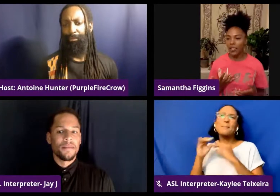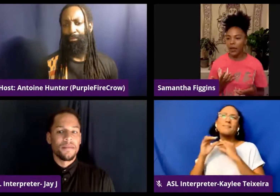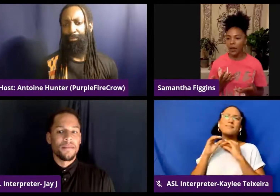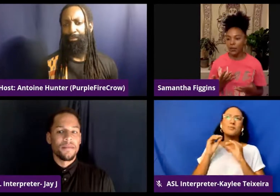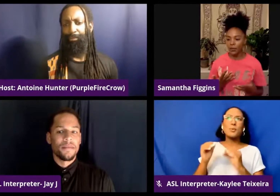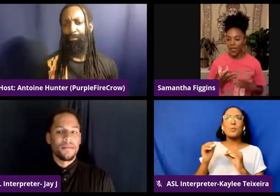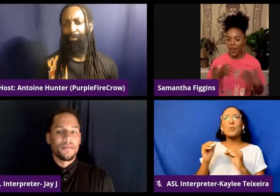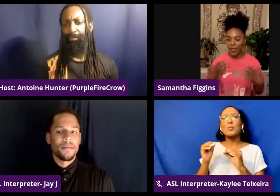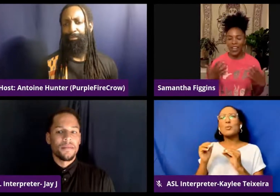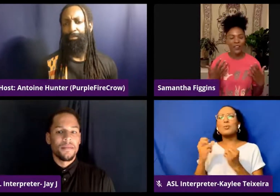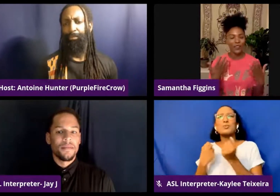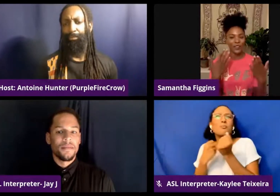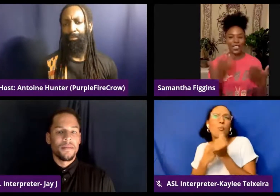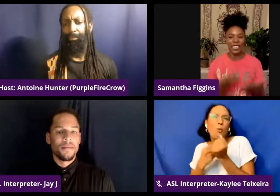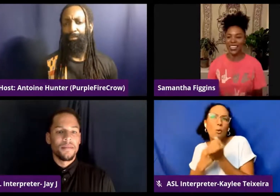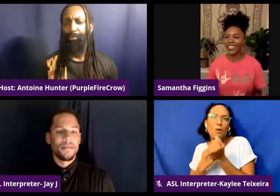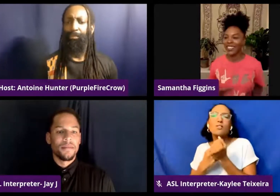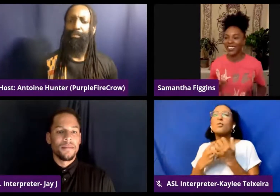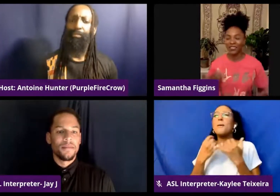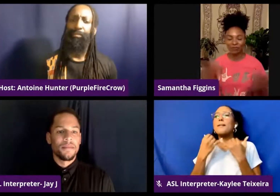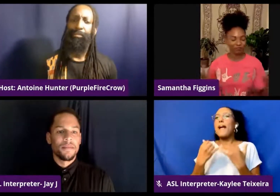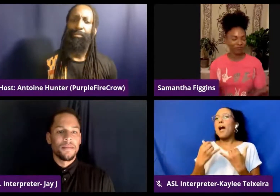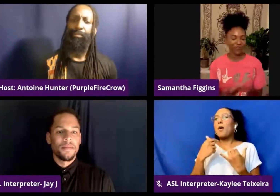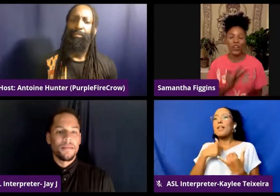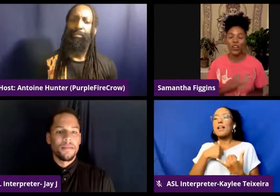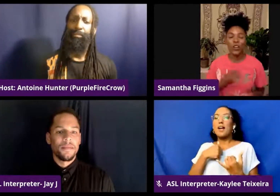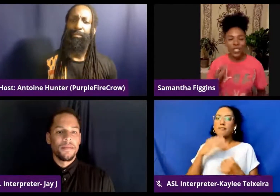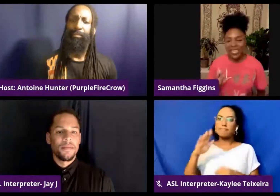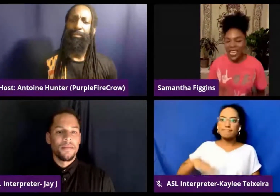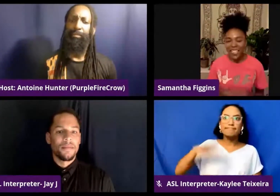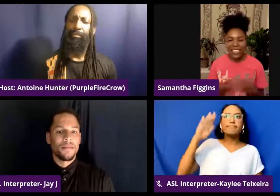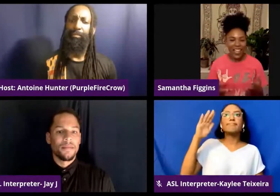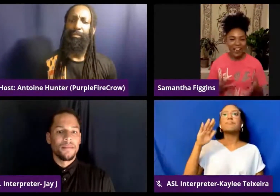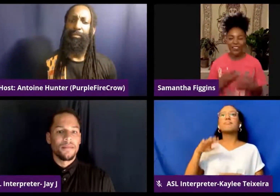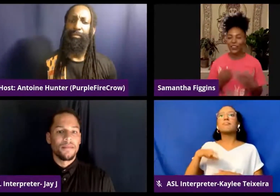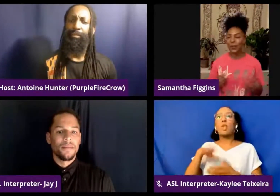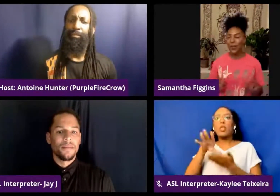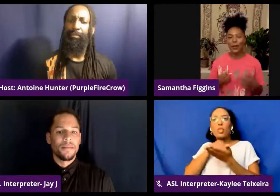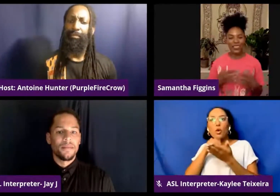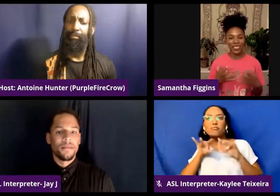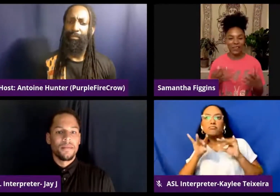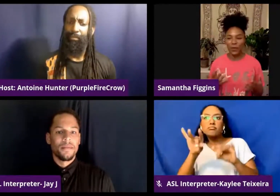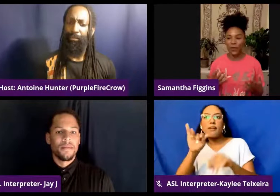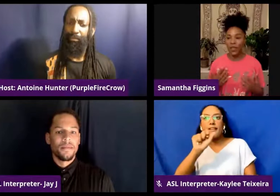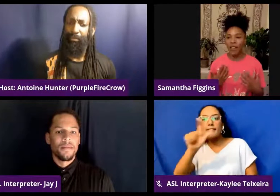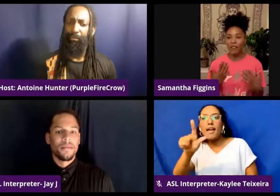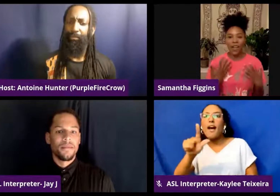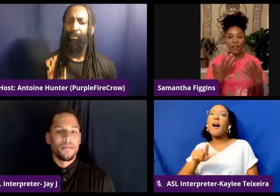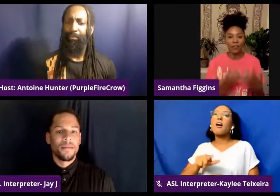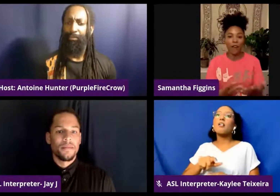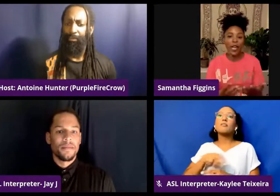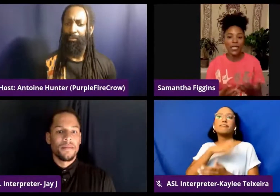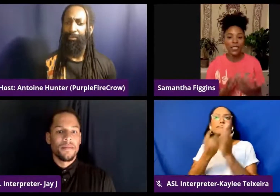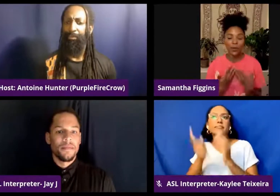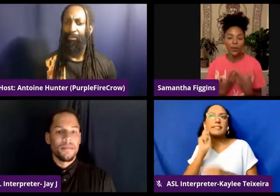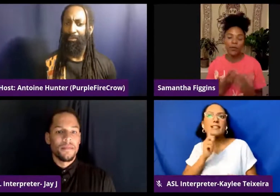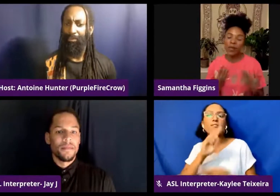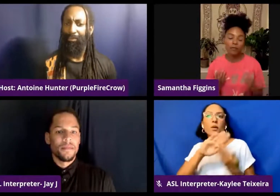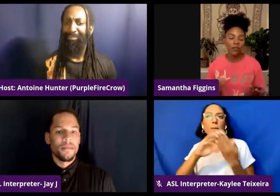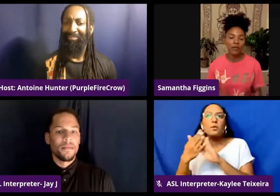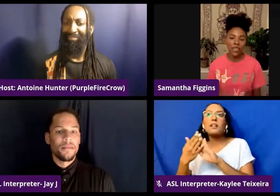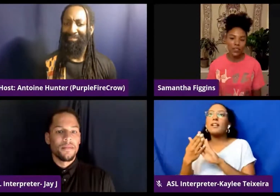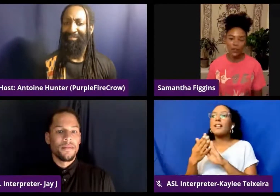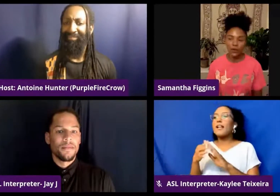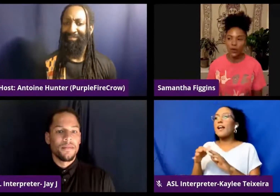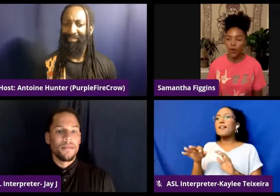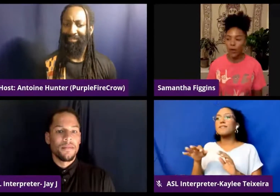way. And so now that I have really started learning ASL and learning more about the deaf community, I find friends and people that